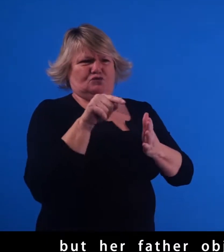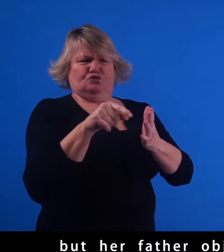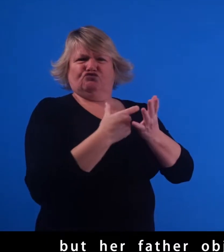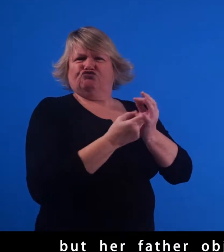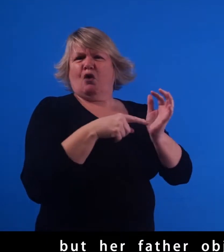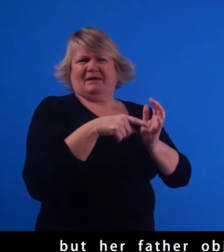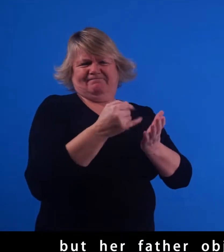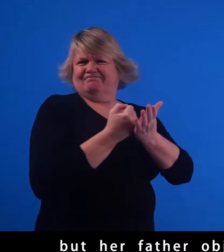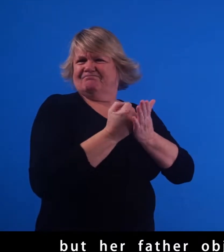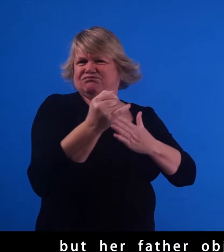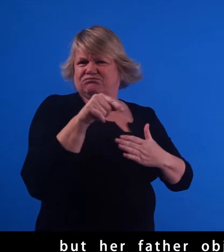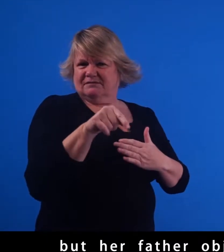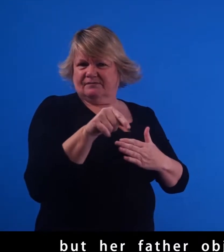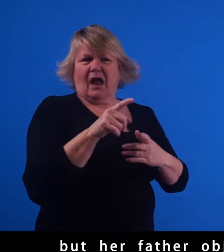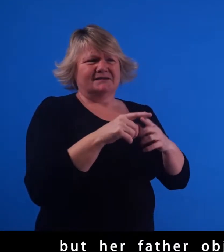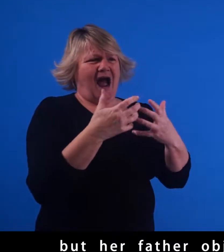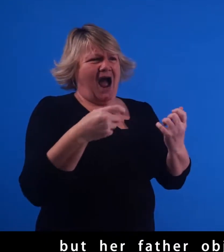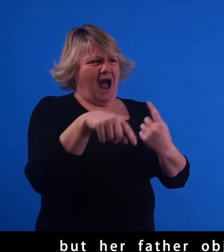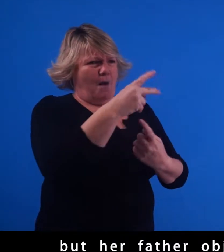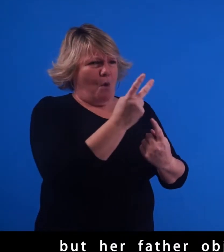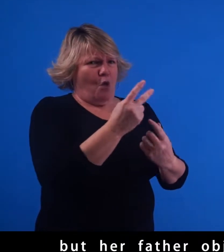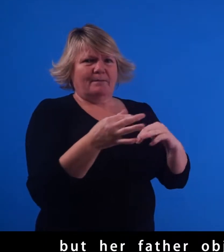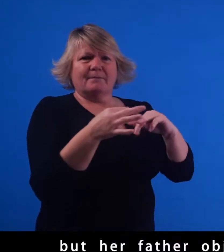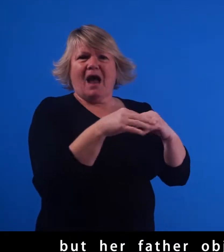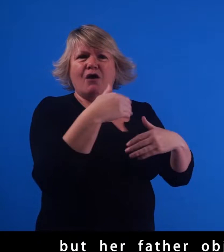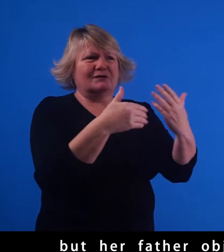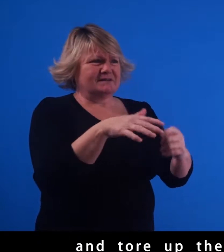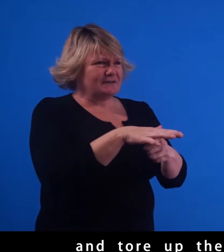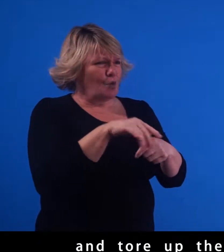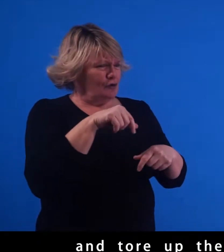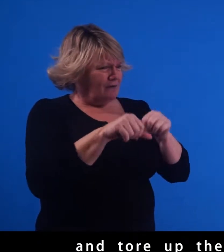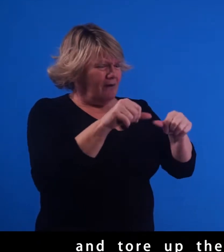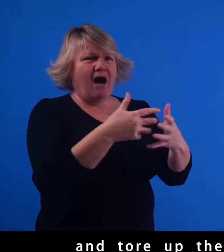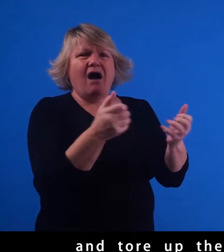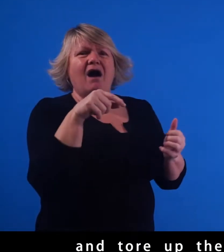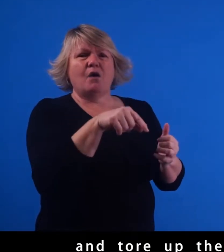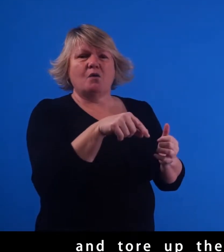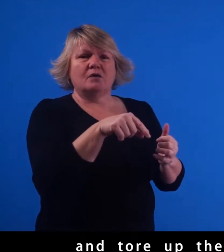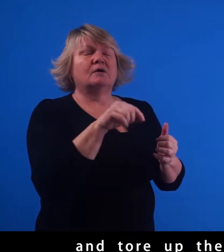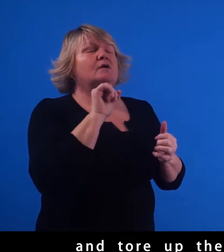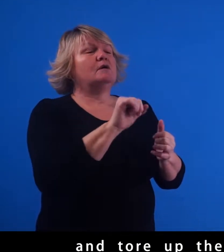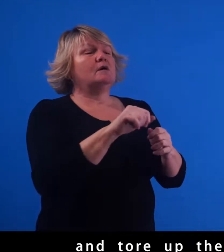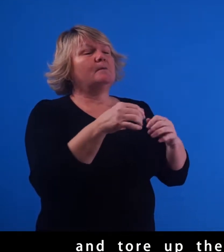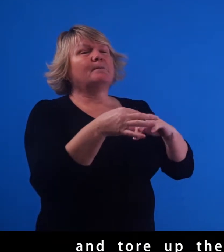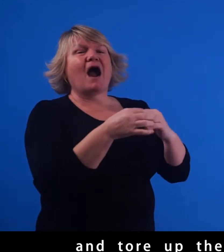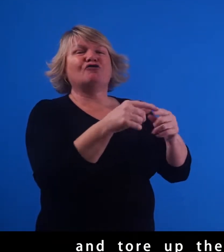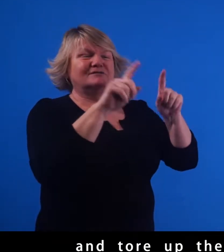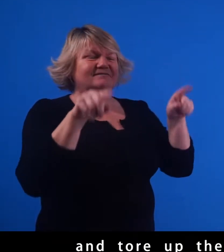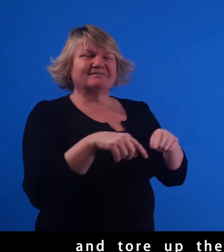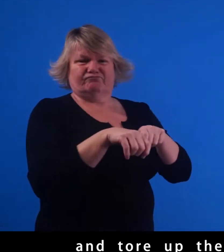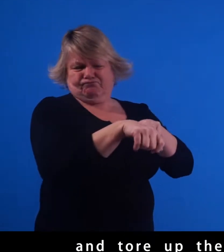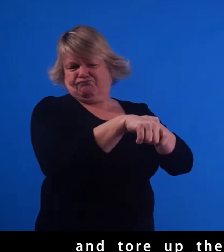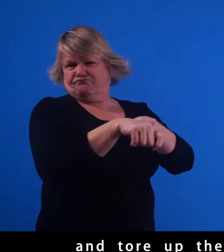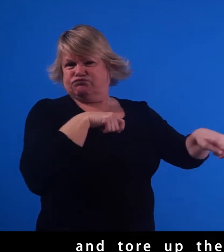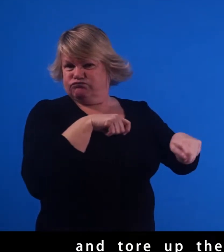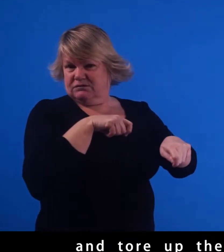to Robert and the circumstances surrounding their marriage and tore up their marriage agreement.